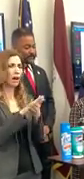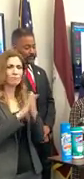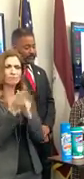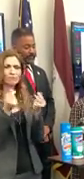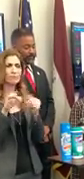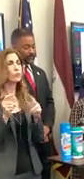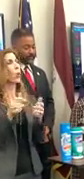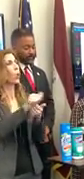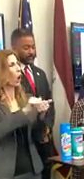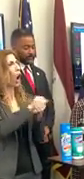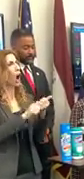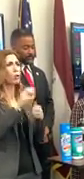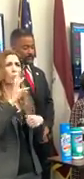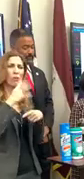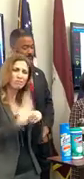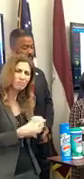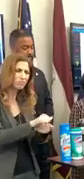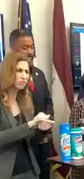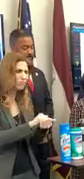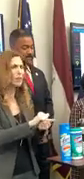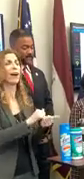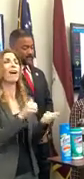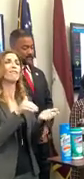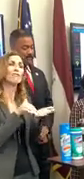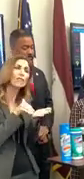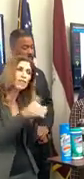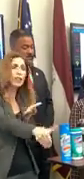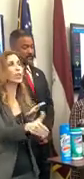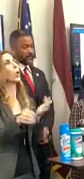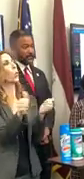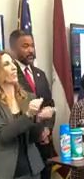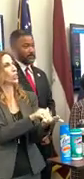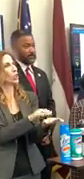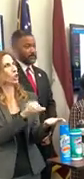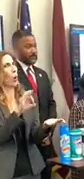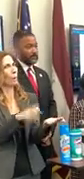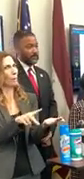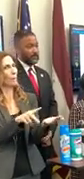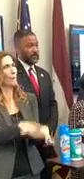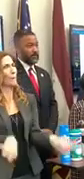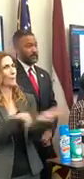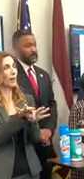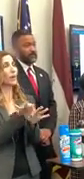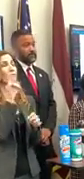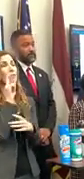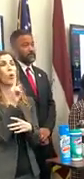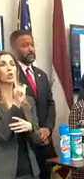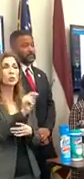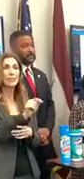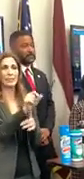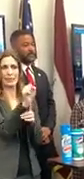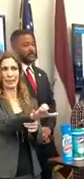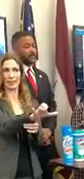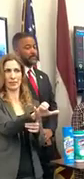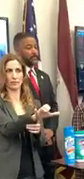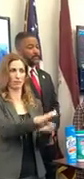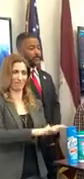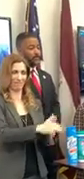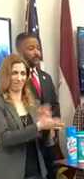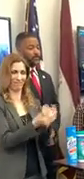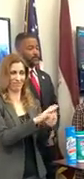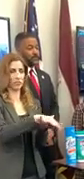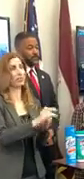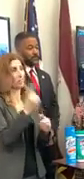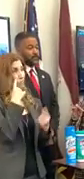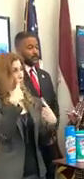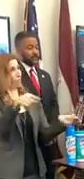and wash your hands frequently. And you have to wash your hands with soap for at least 20 seconds. For that to be